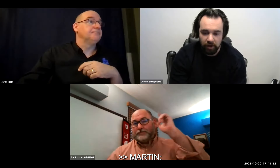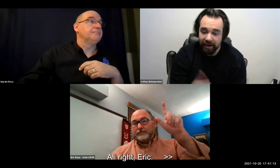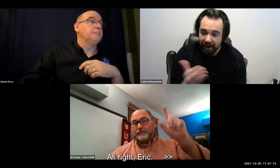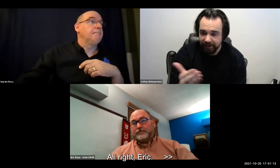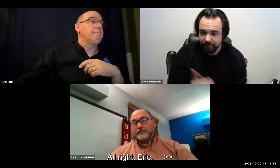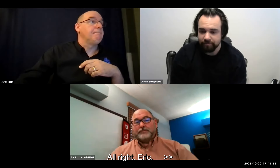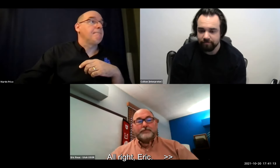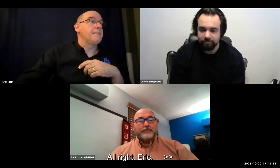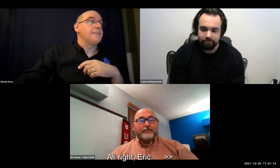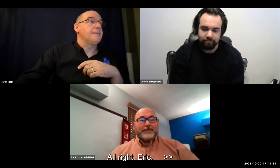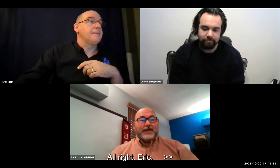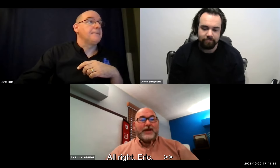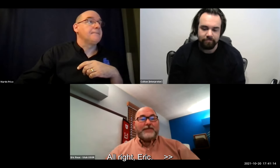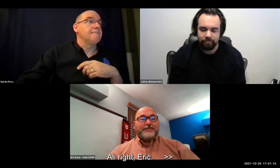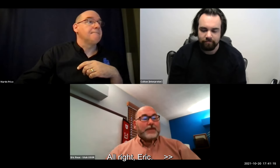All right, Eric.